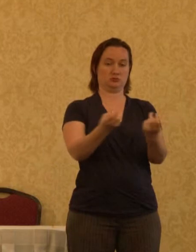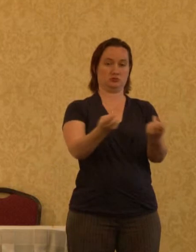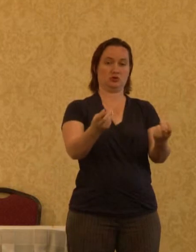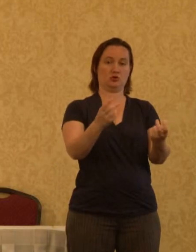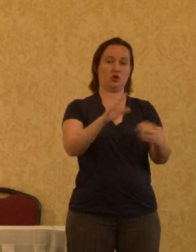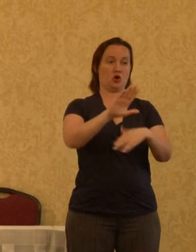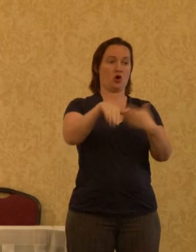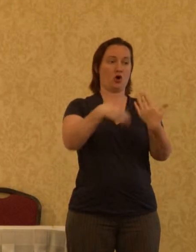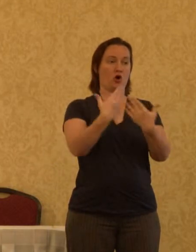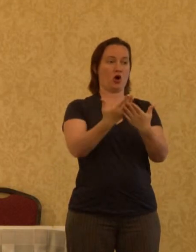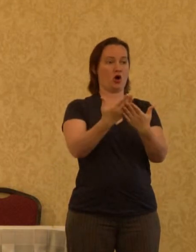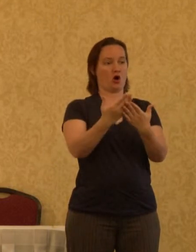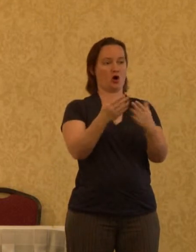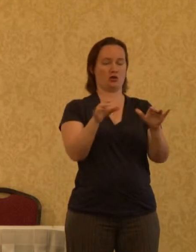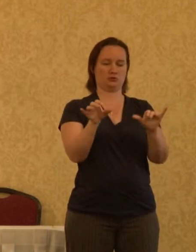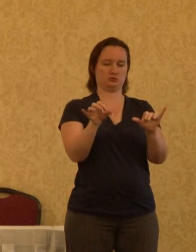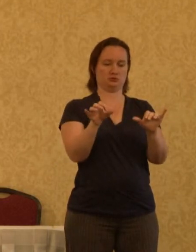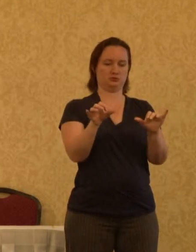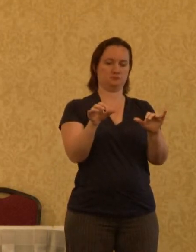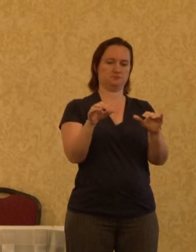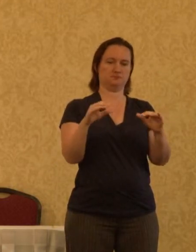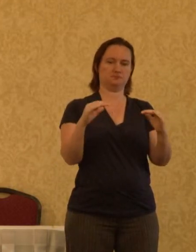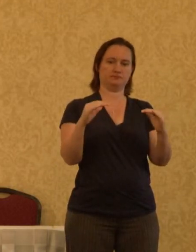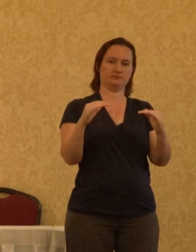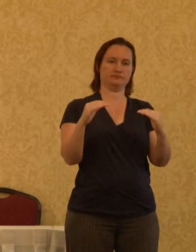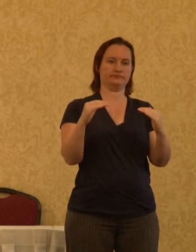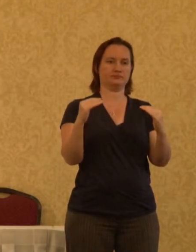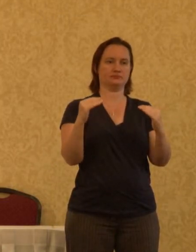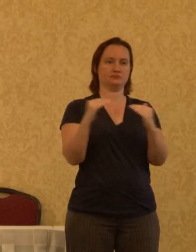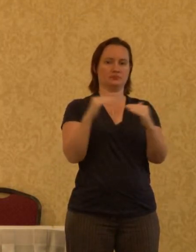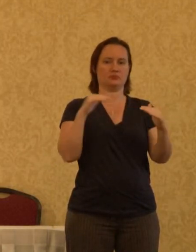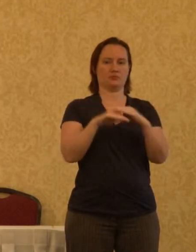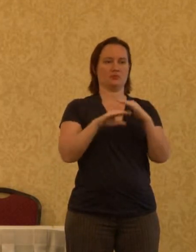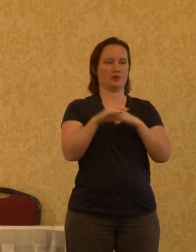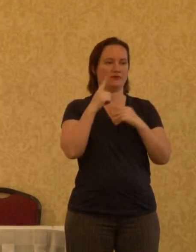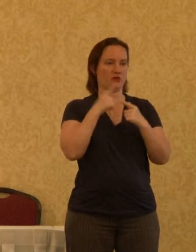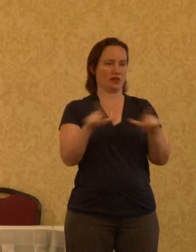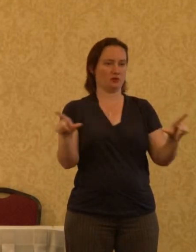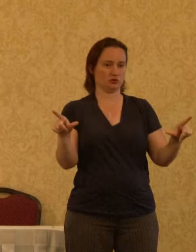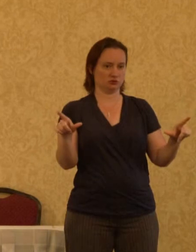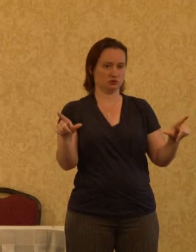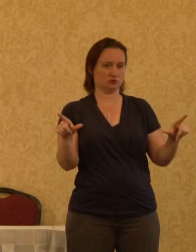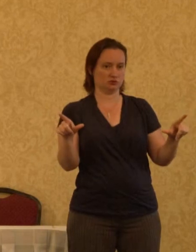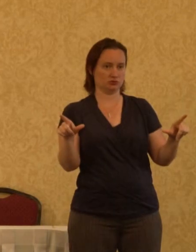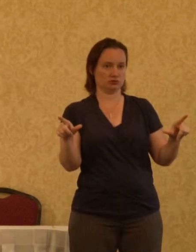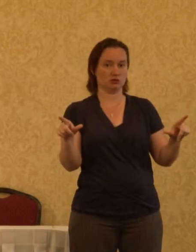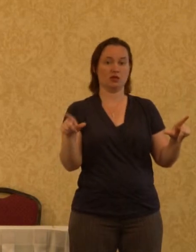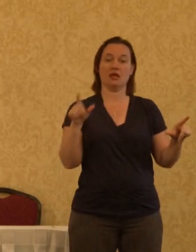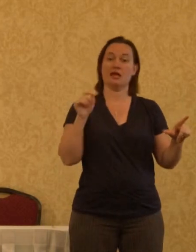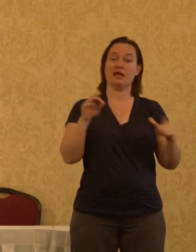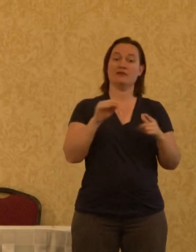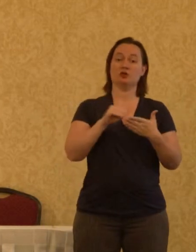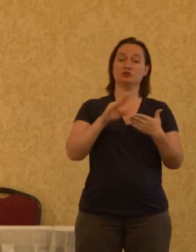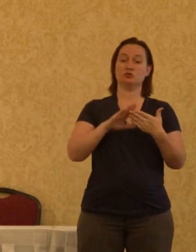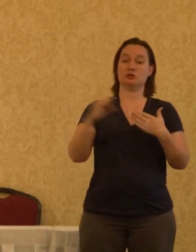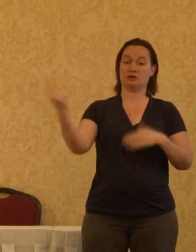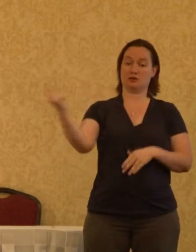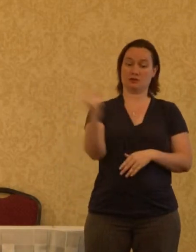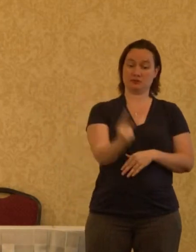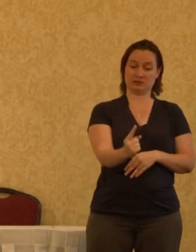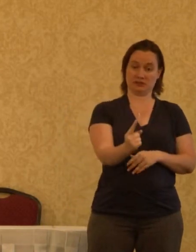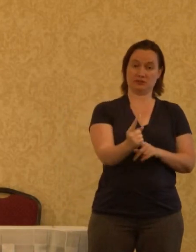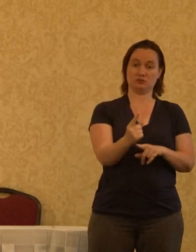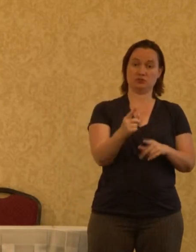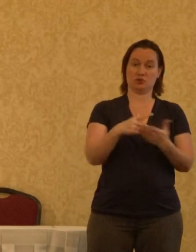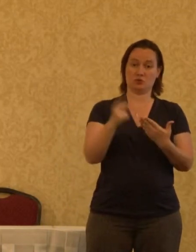on a sort of a level playing field as far as language goes. But if a student comes in, a deaf and hard of hearing student comes into